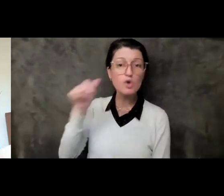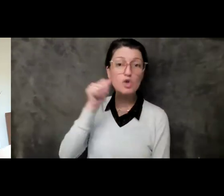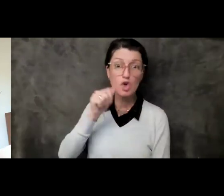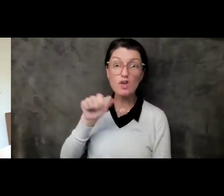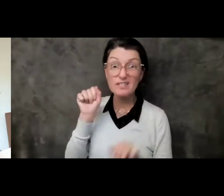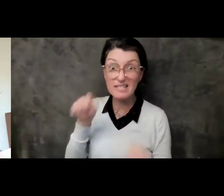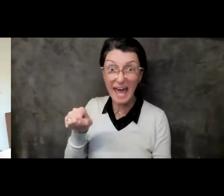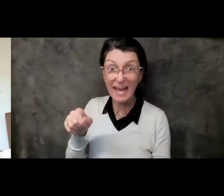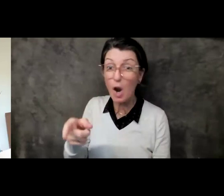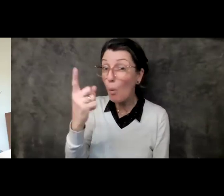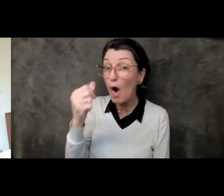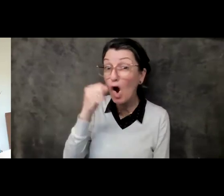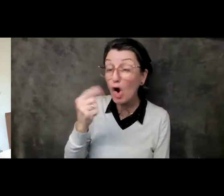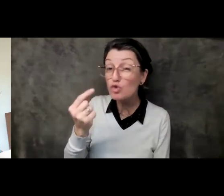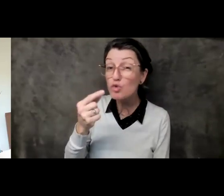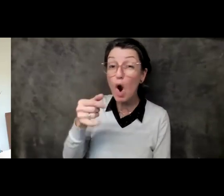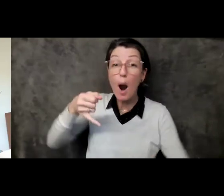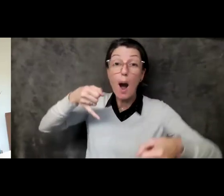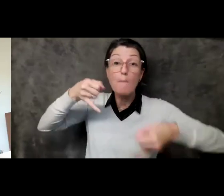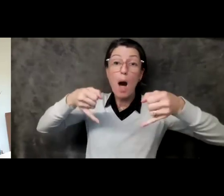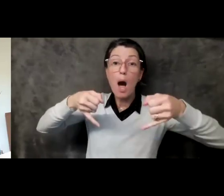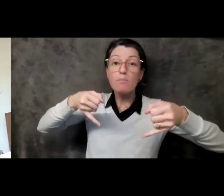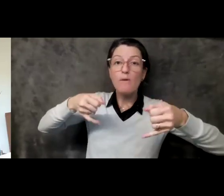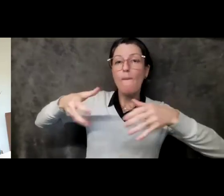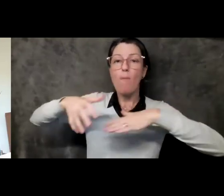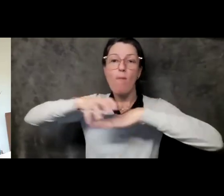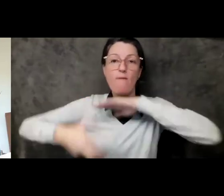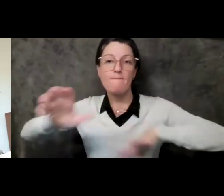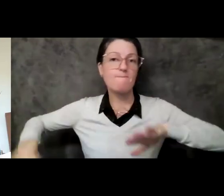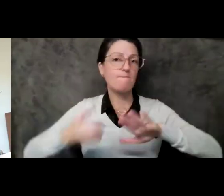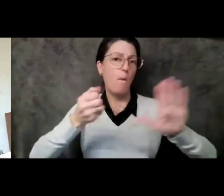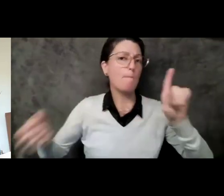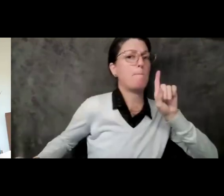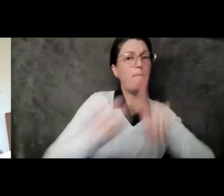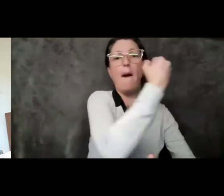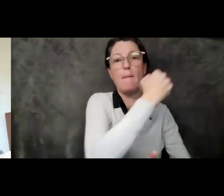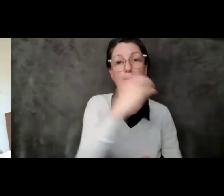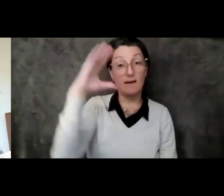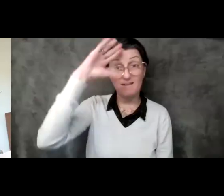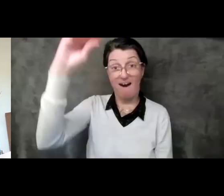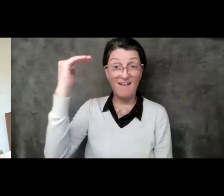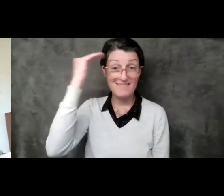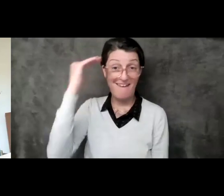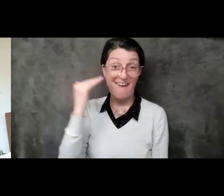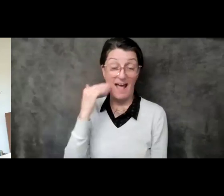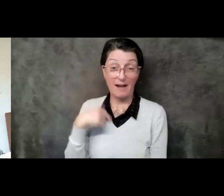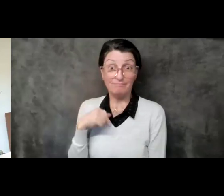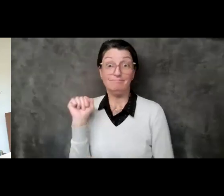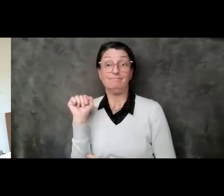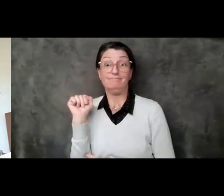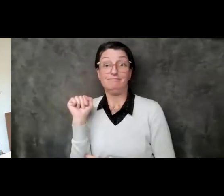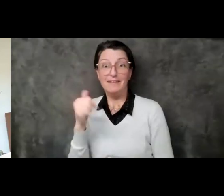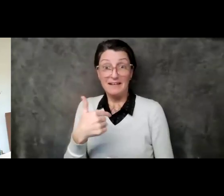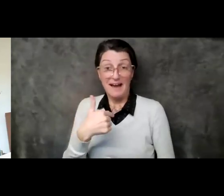one girl whip off those fuck me pumps and bust a motherfucker trying to get something for nothing across the side of his head quicker than I could have cracked his